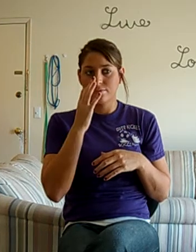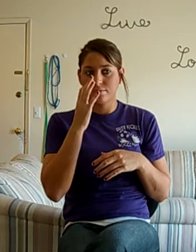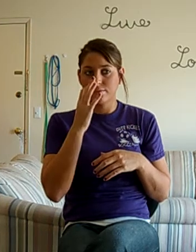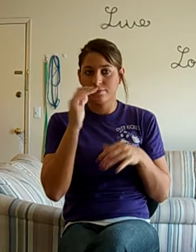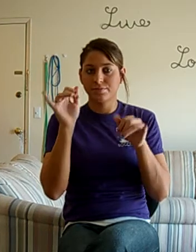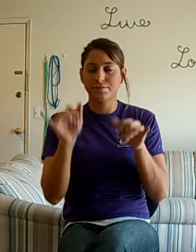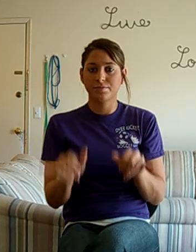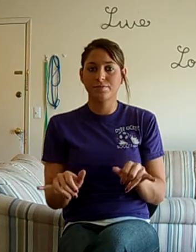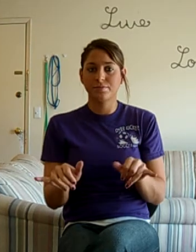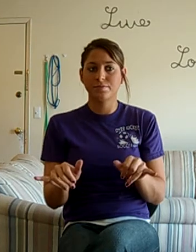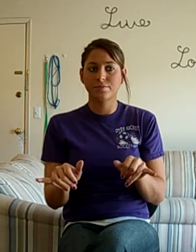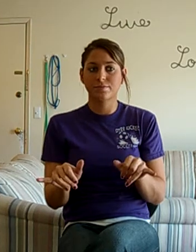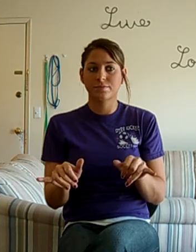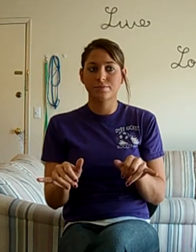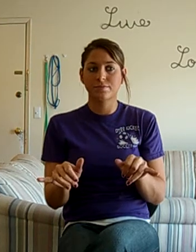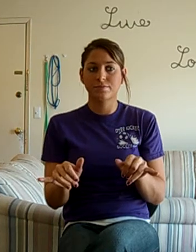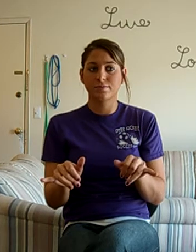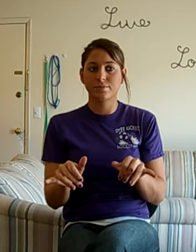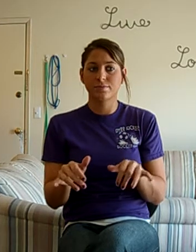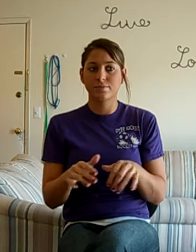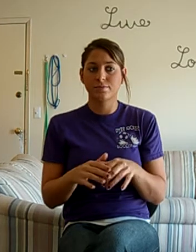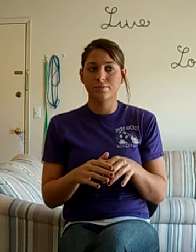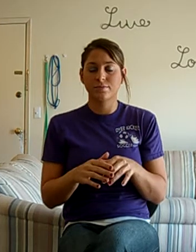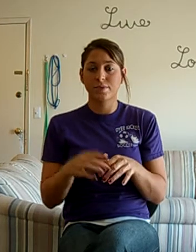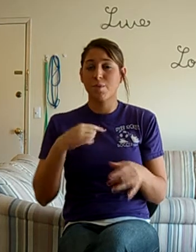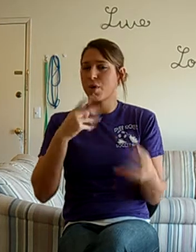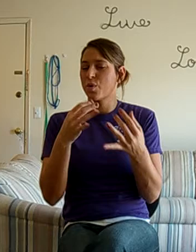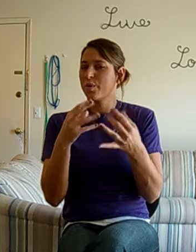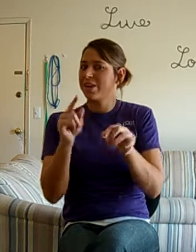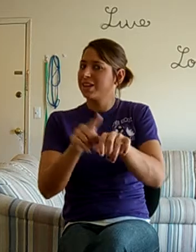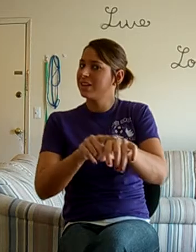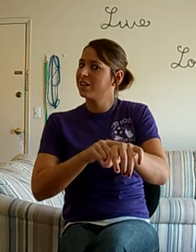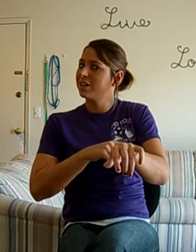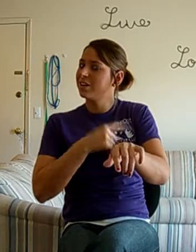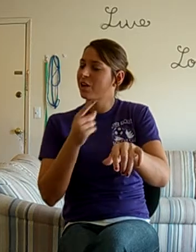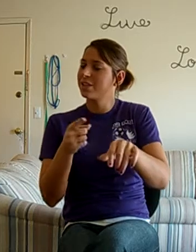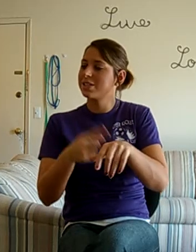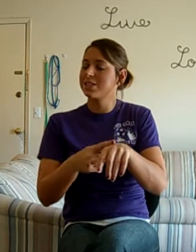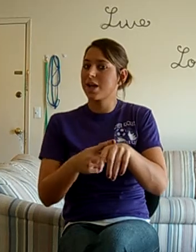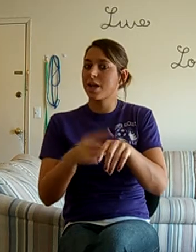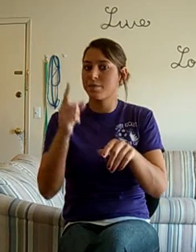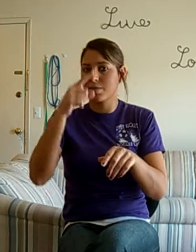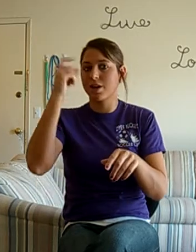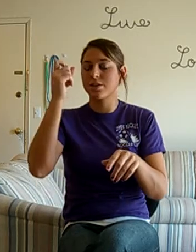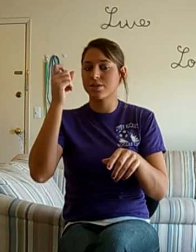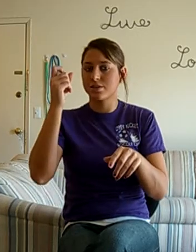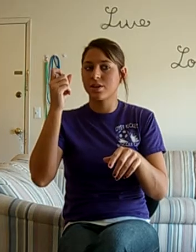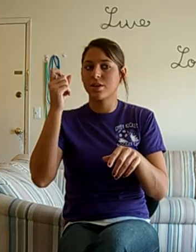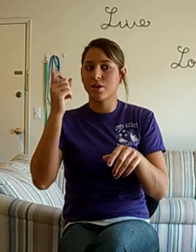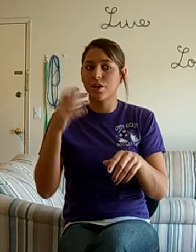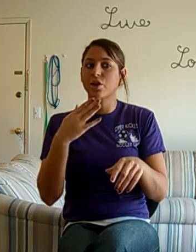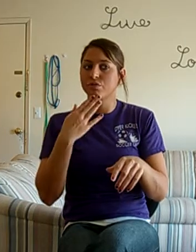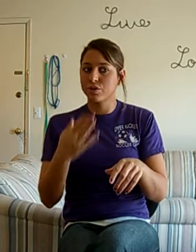Stay. I'm going to wait a little bit longer this time since he's doing very good with it. Good.